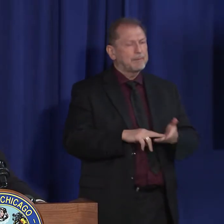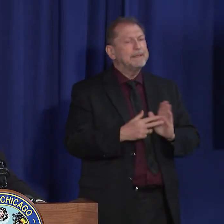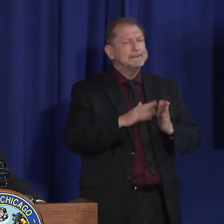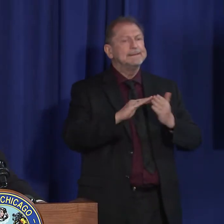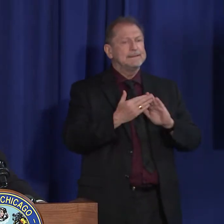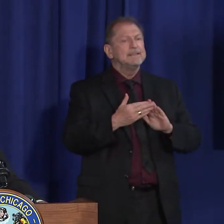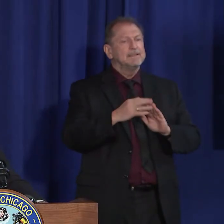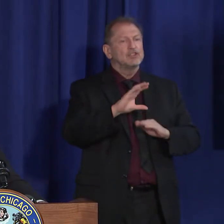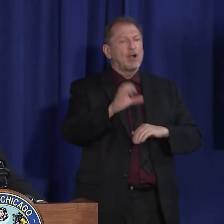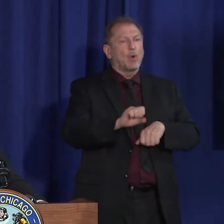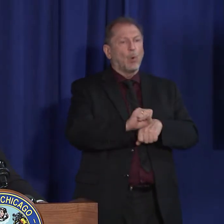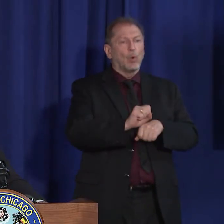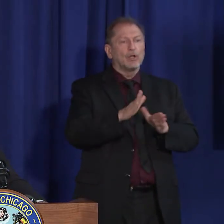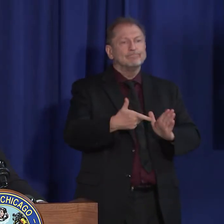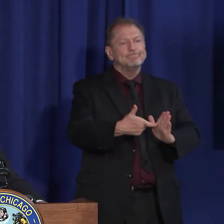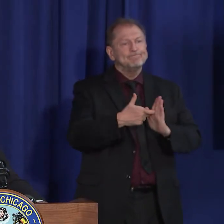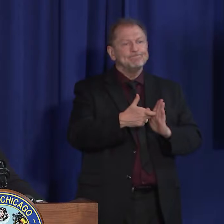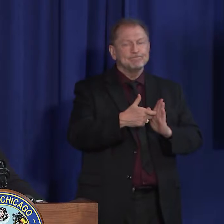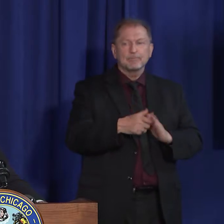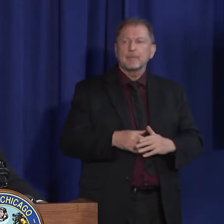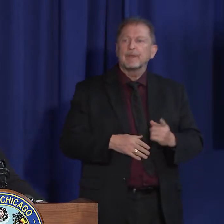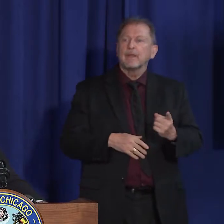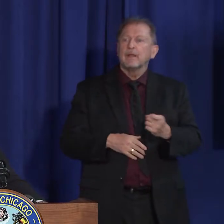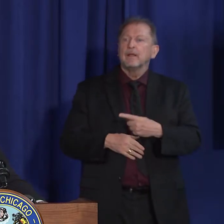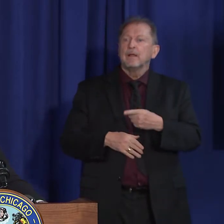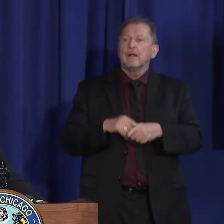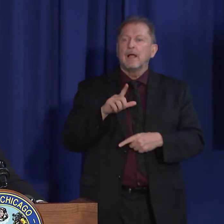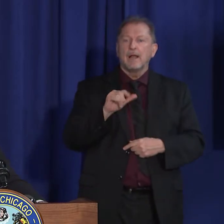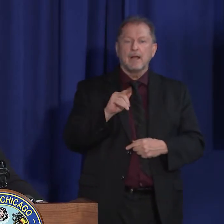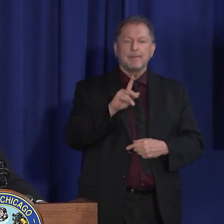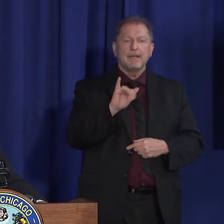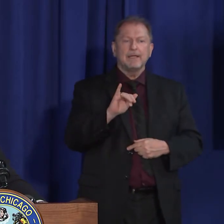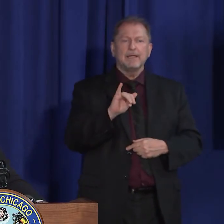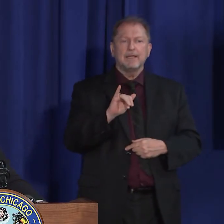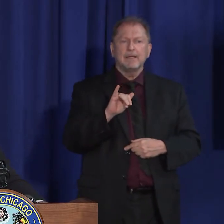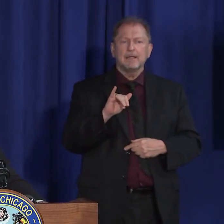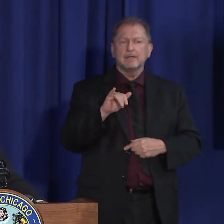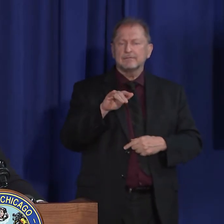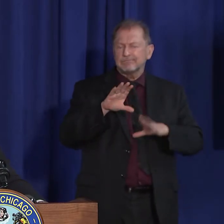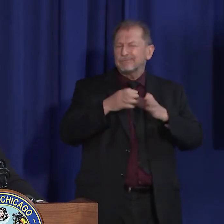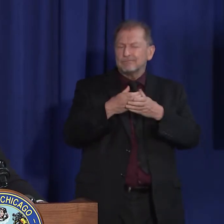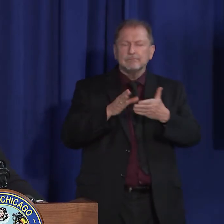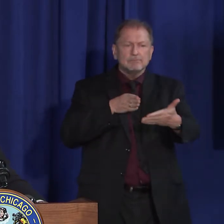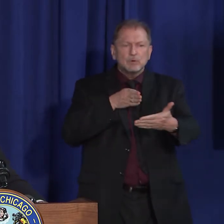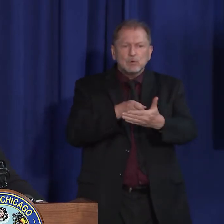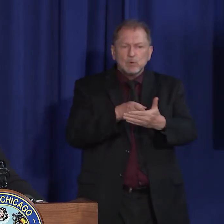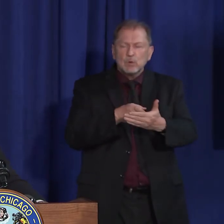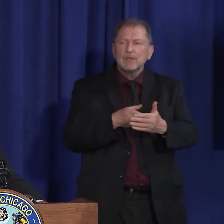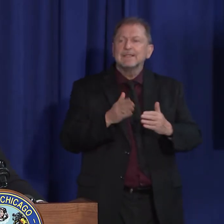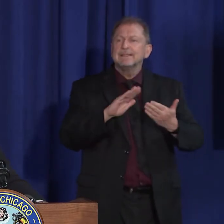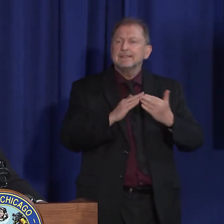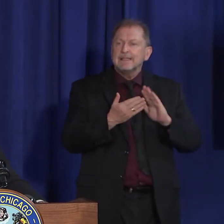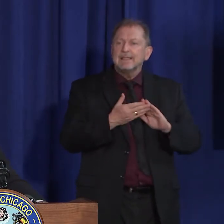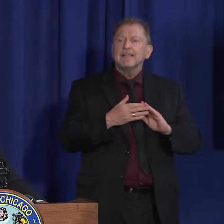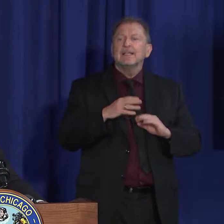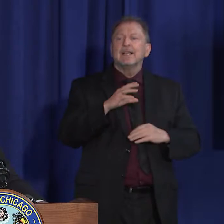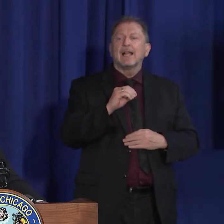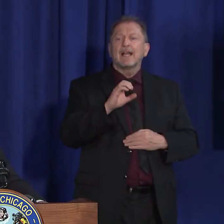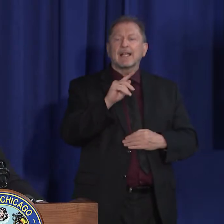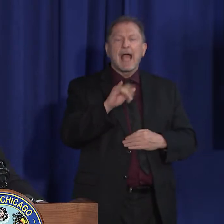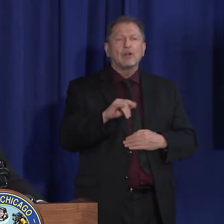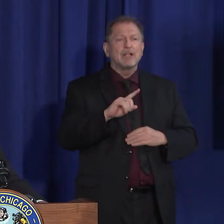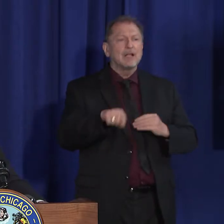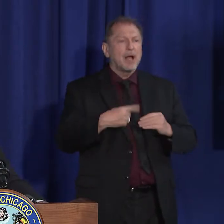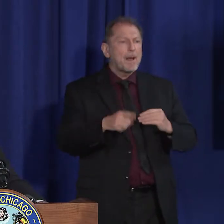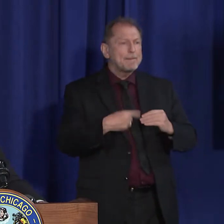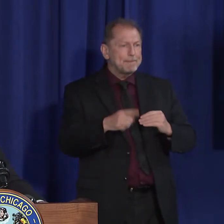vaccinated. Liberty Justice Center filed a lawsuit, now a motion for preliminary injunction over the city and county's vaccine passport orders on behalf